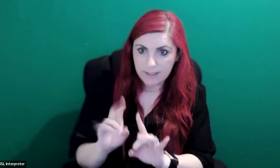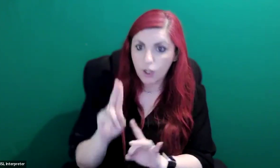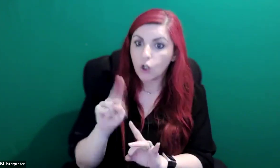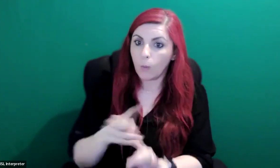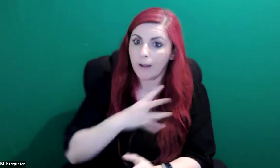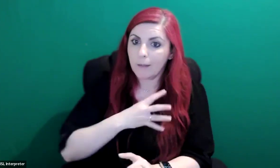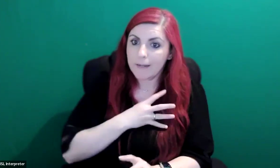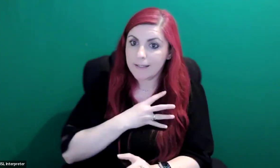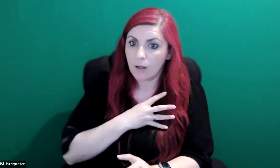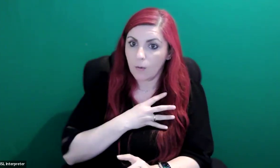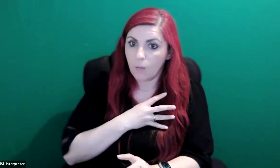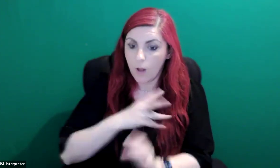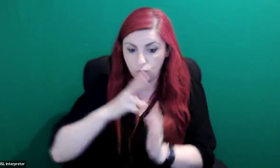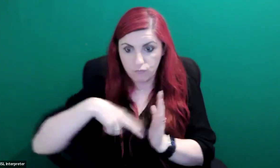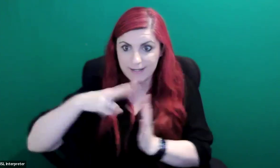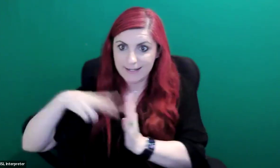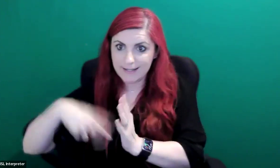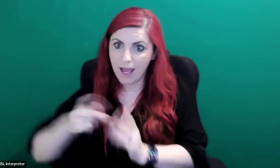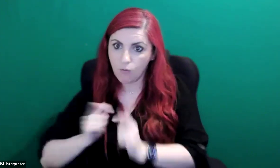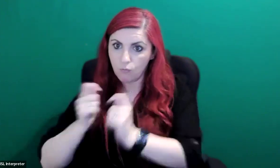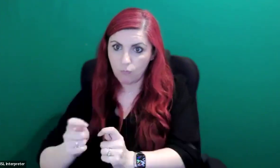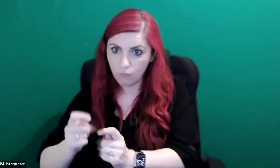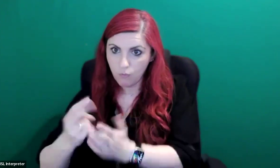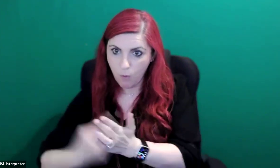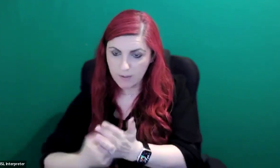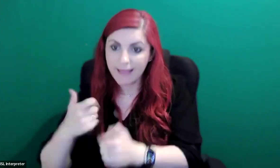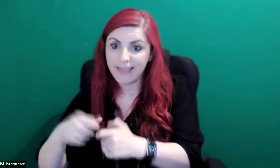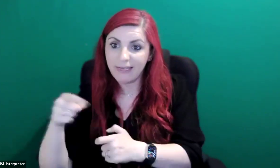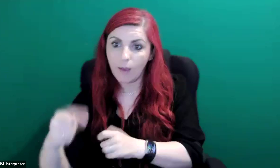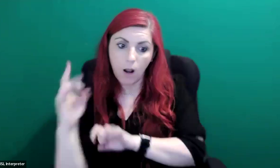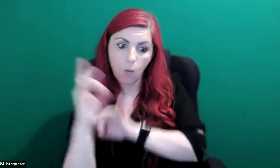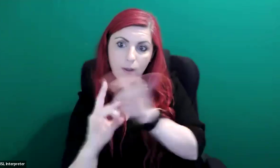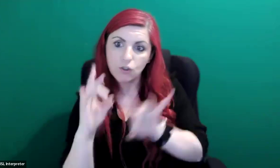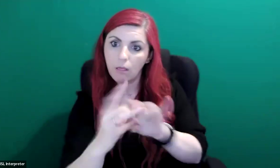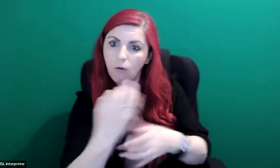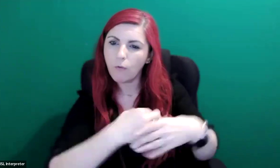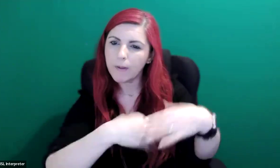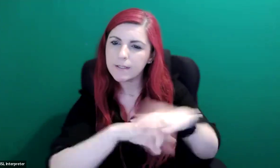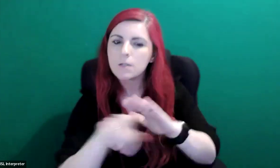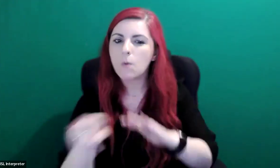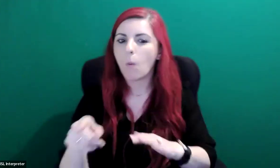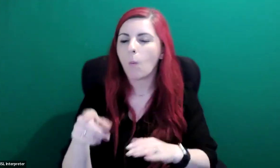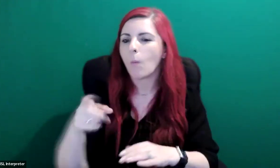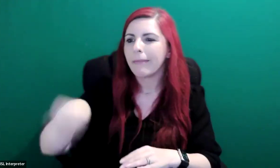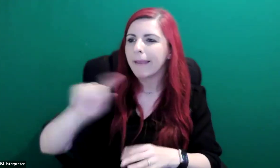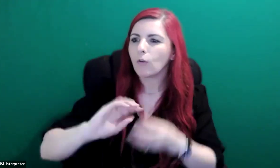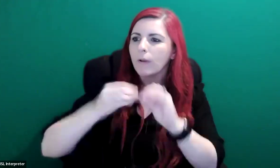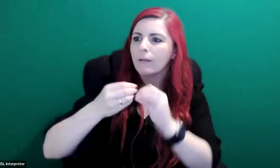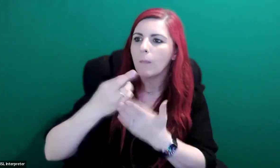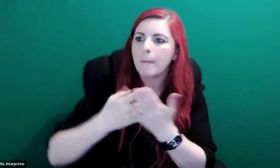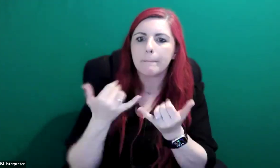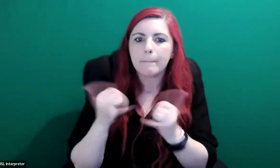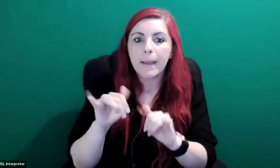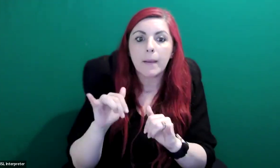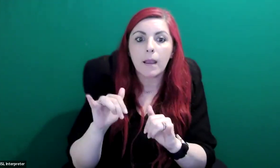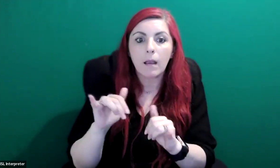government, having read the state report. So when the committee reads the report, it may have questions. The things might look very